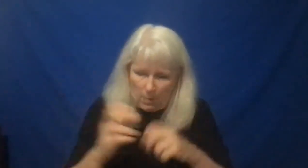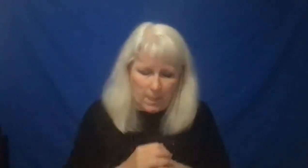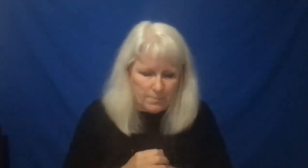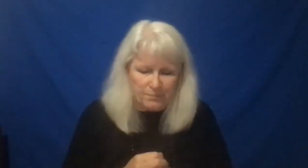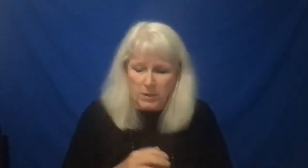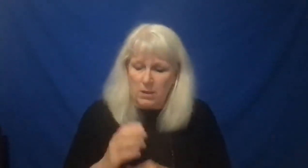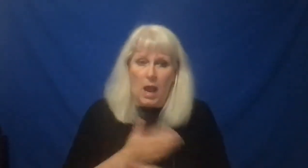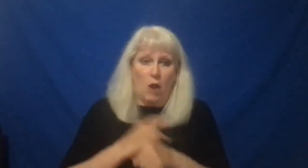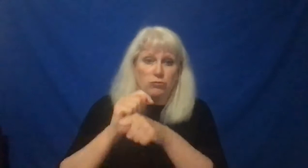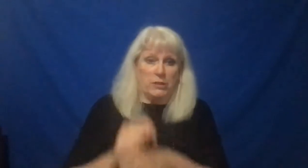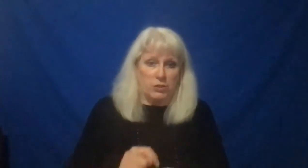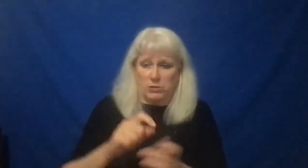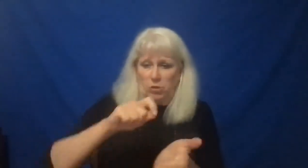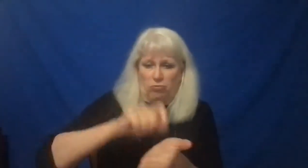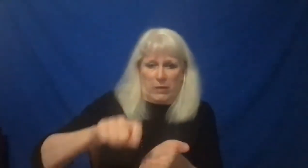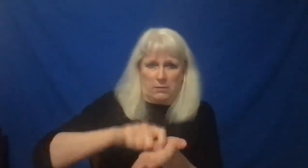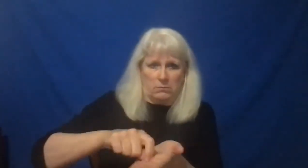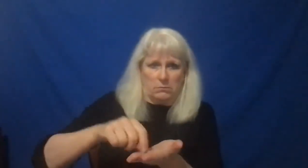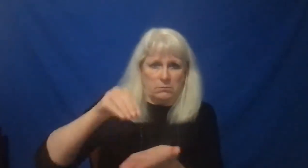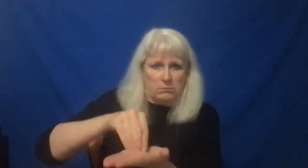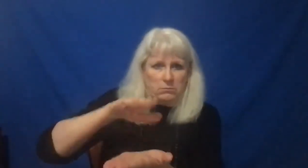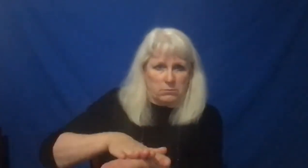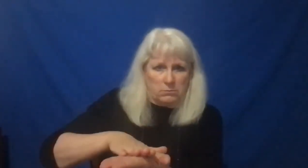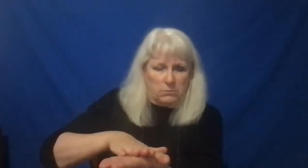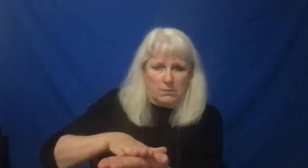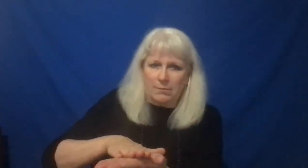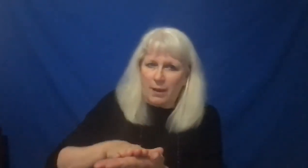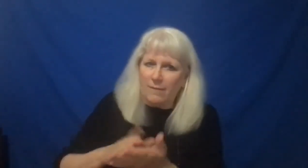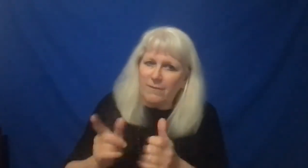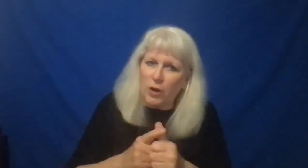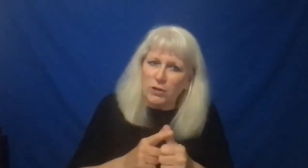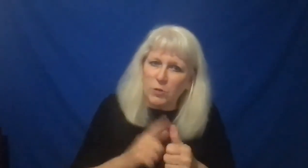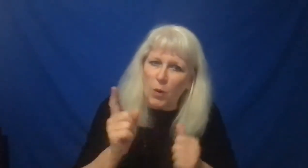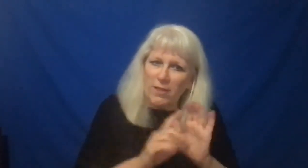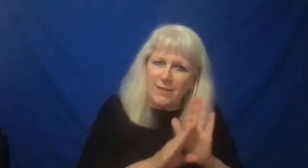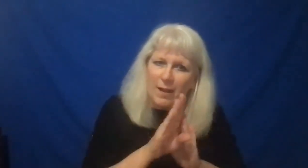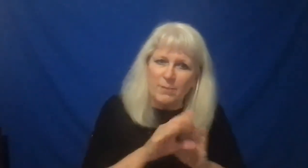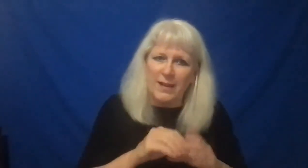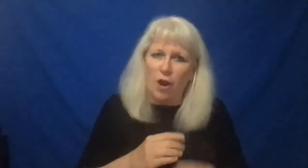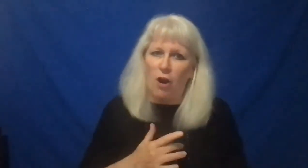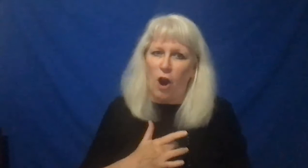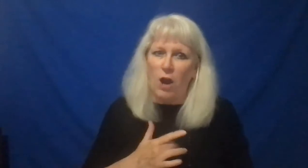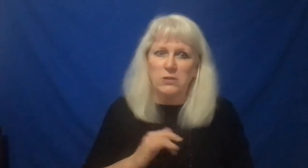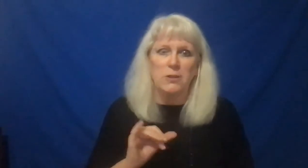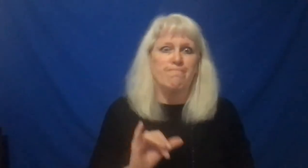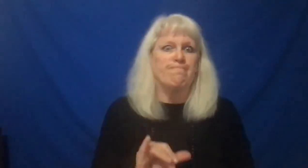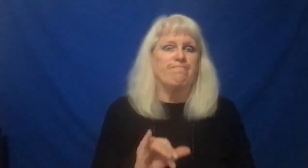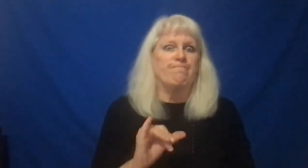set down on paper, but they were written first in our hearts. For each of us knows